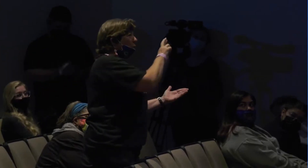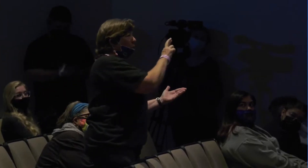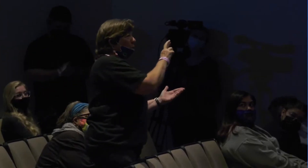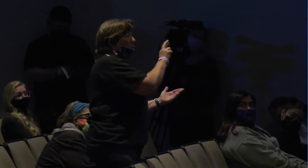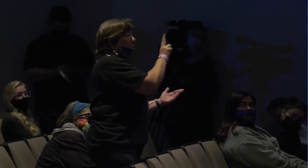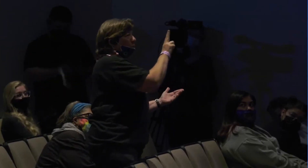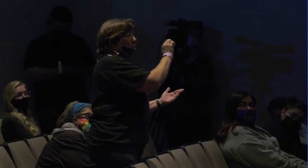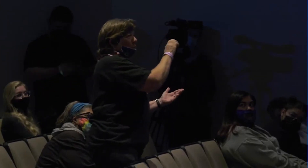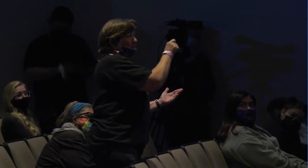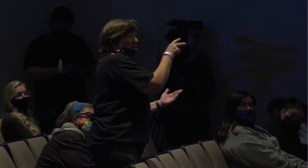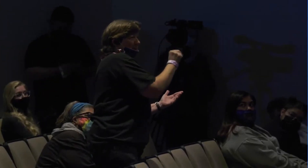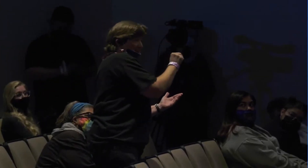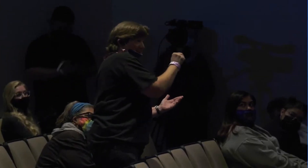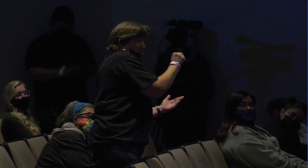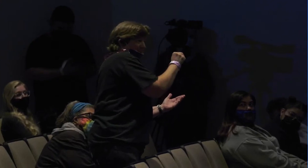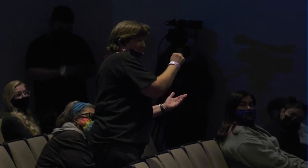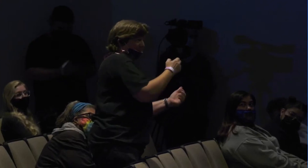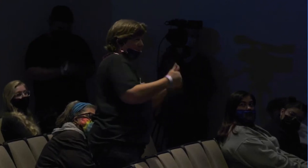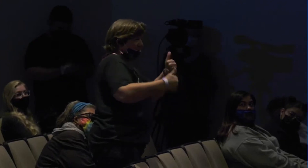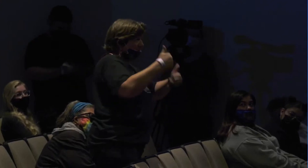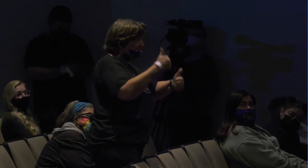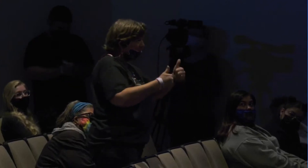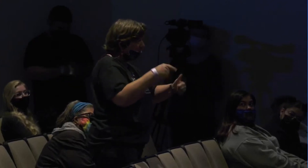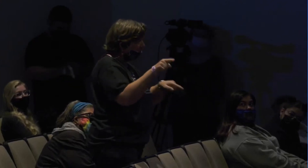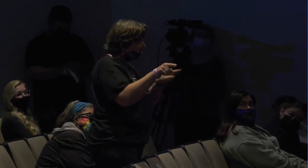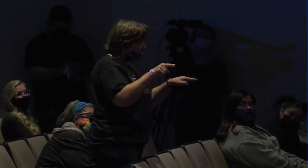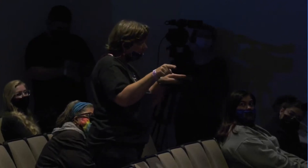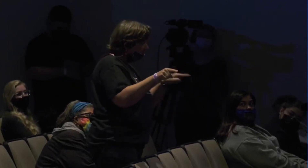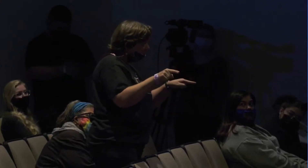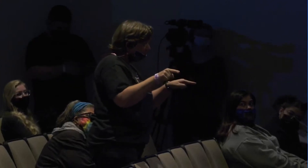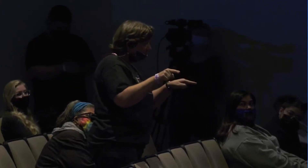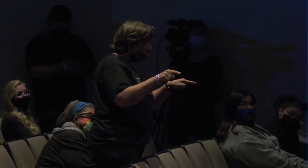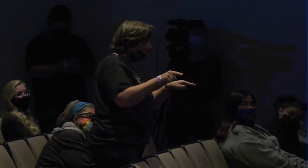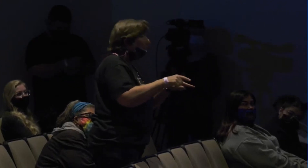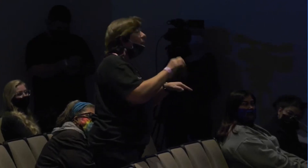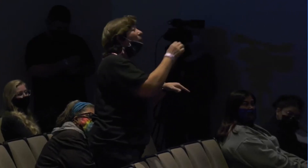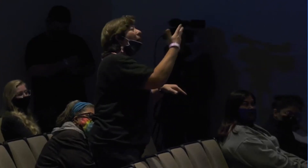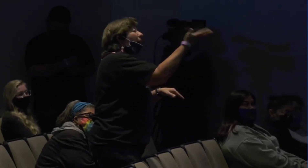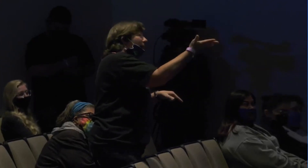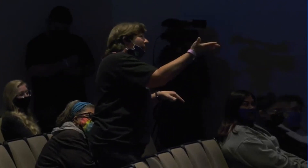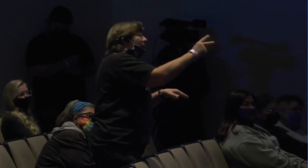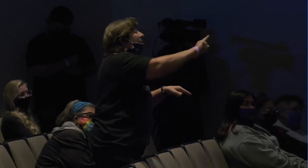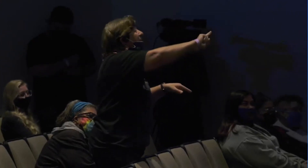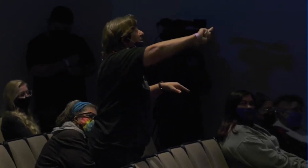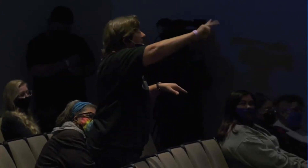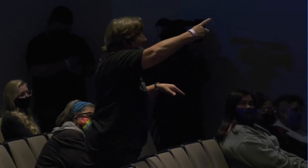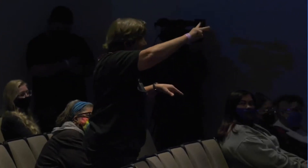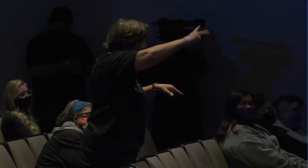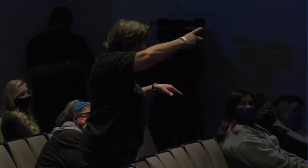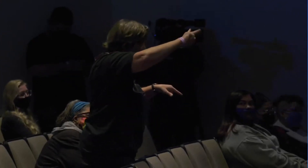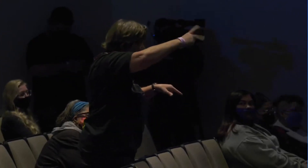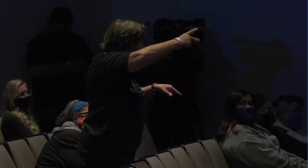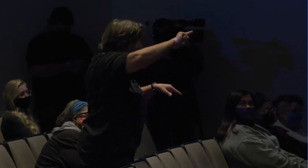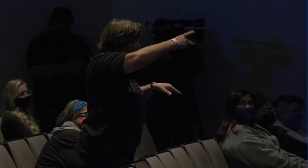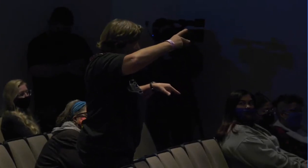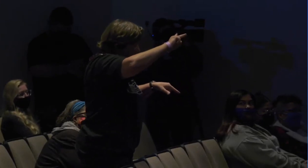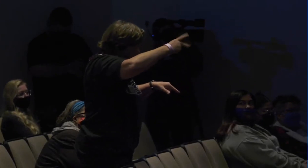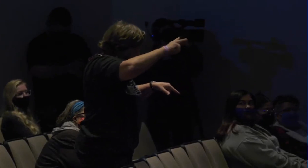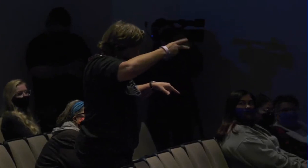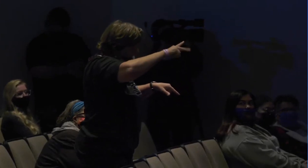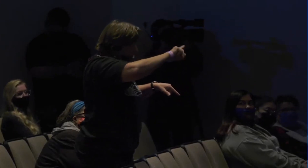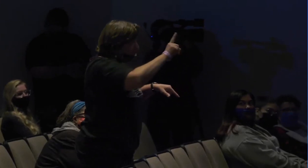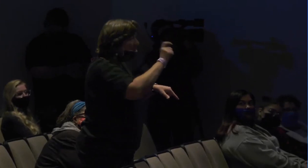Do you think that you would be like Beethoven or like Ruben? And then,